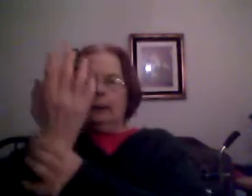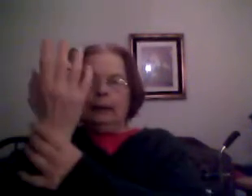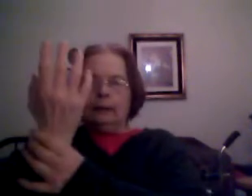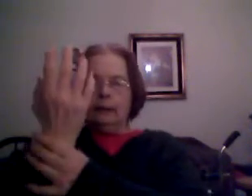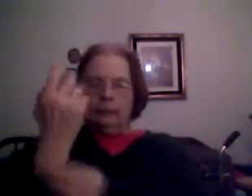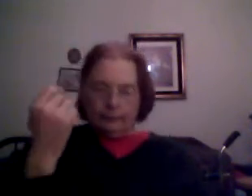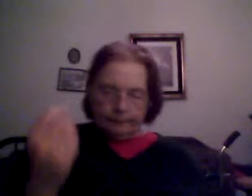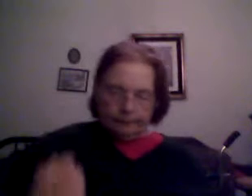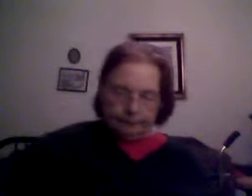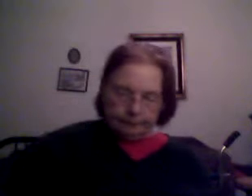plant.